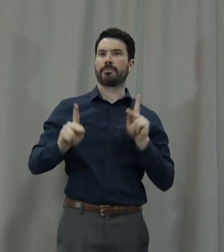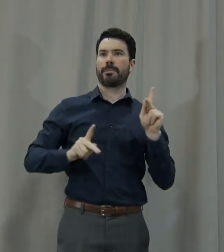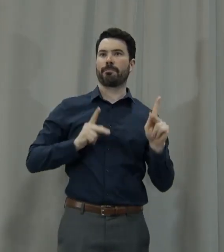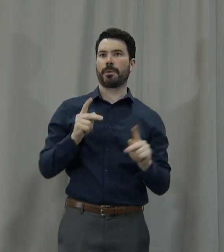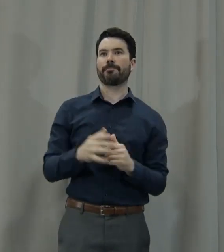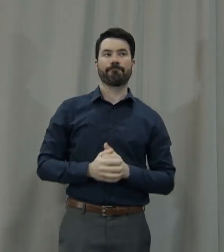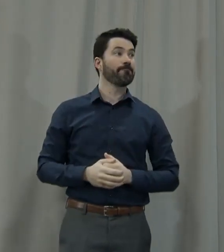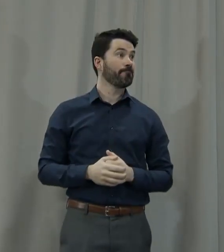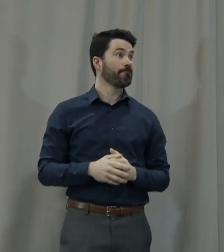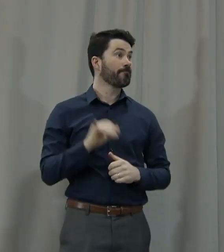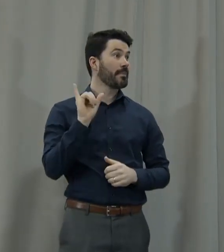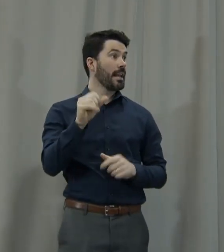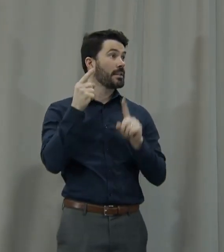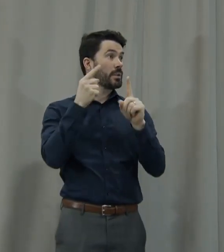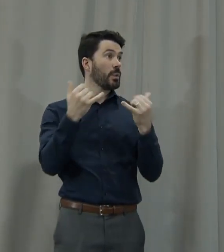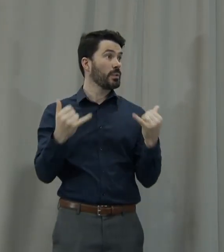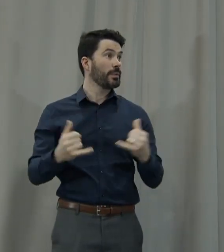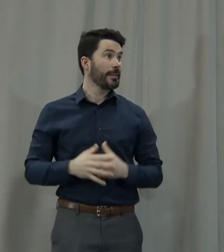out of these meetings with